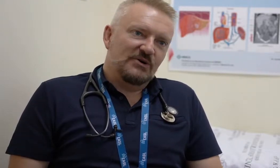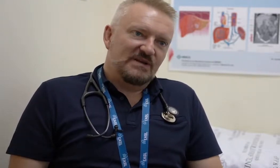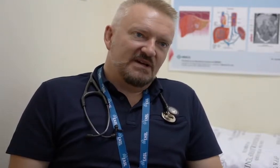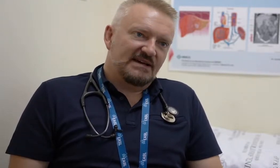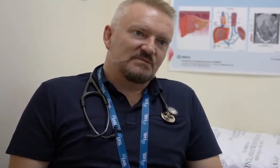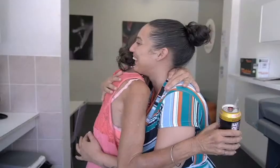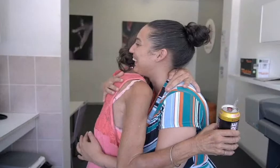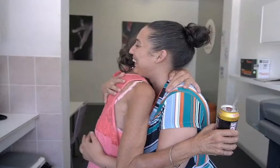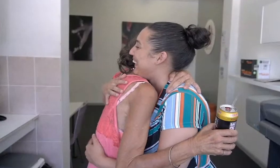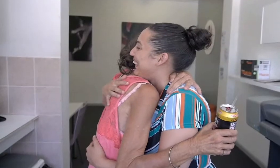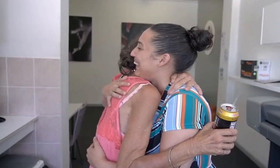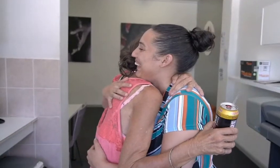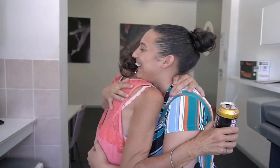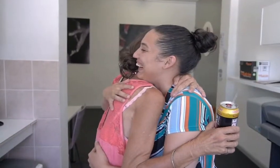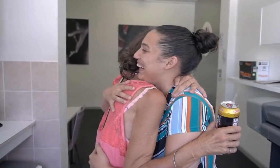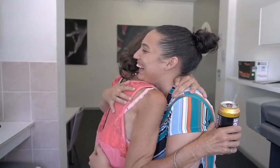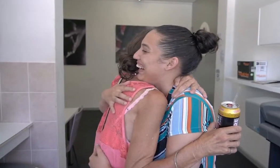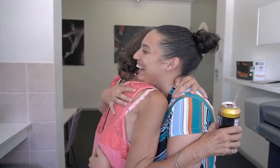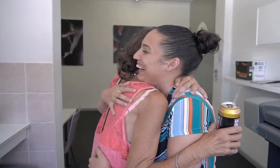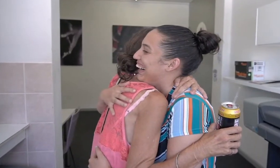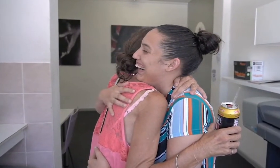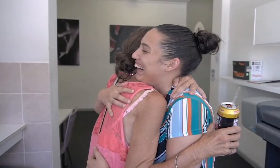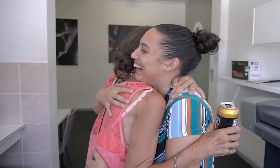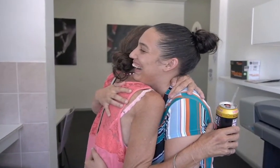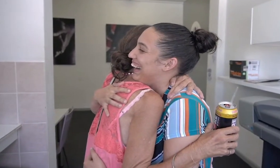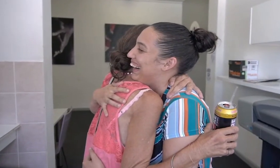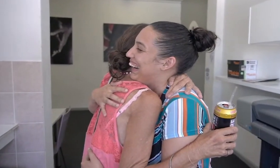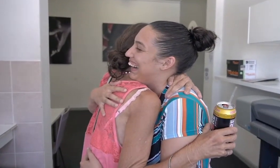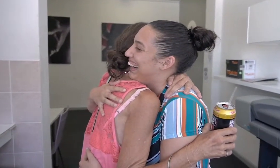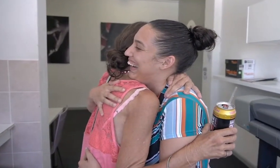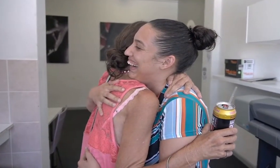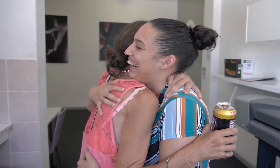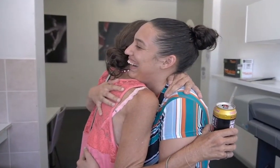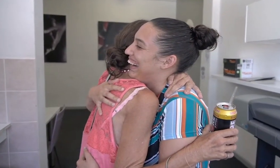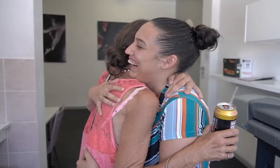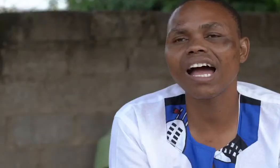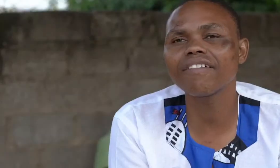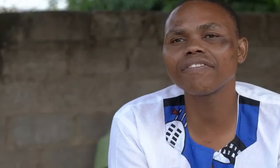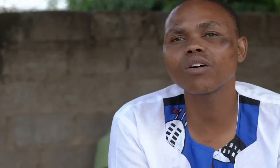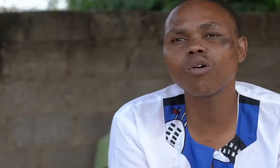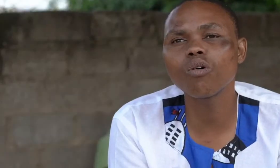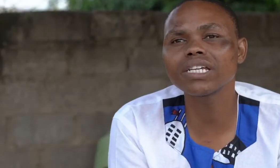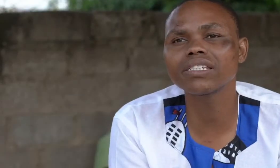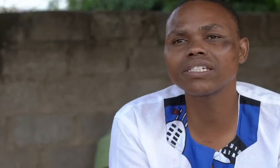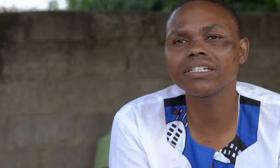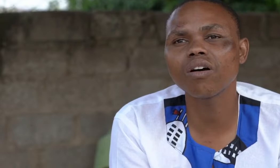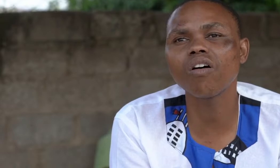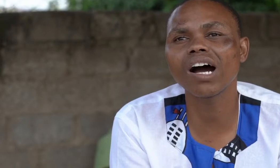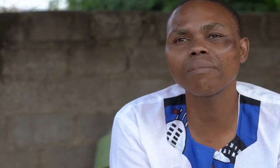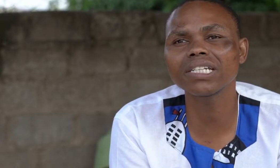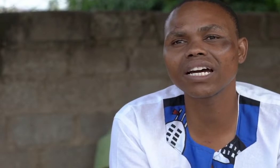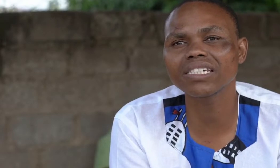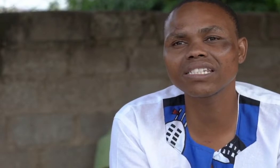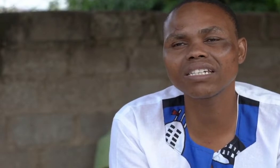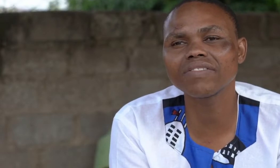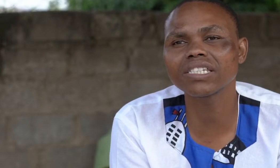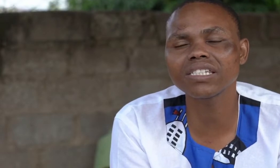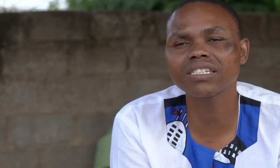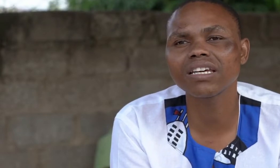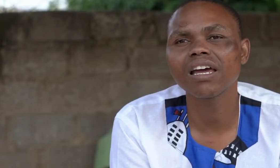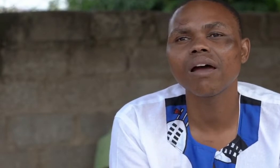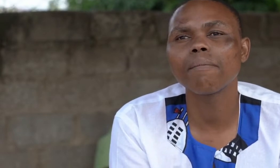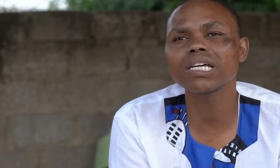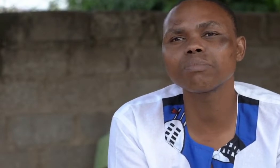only becomes a bigger problem. We learned the hard way with HIV. I think OST or harm reduction